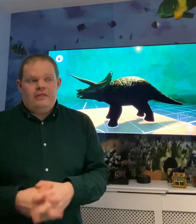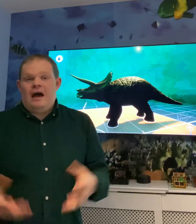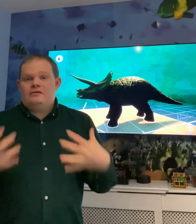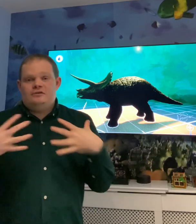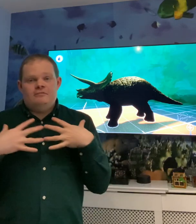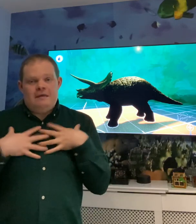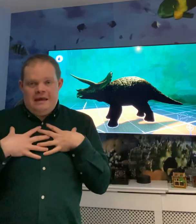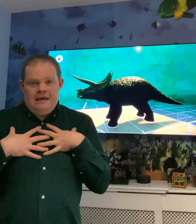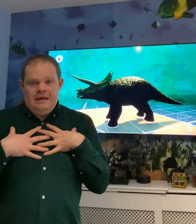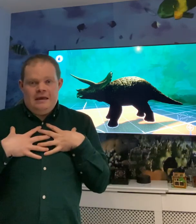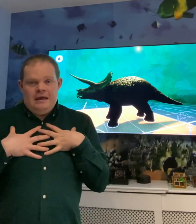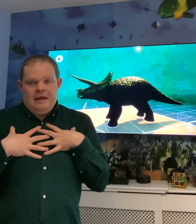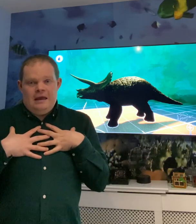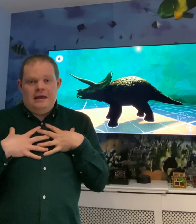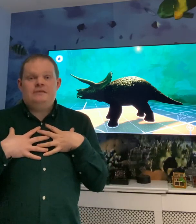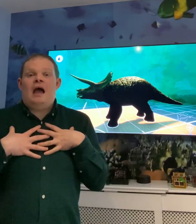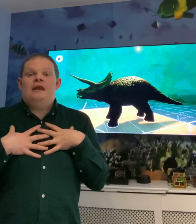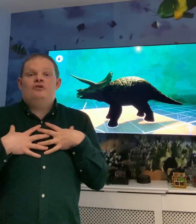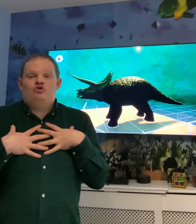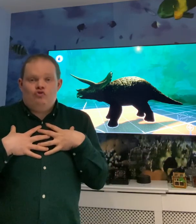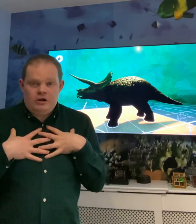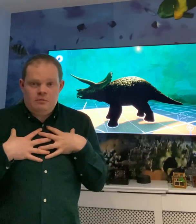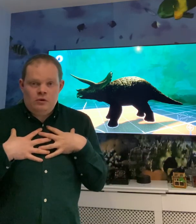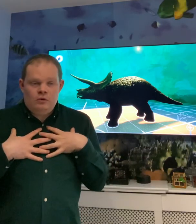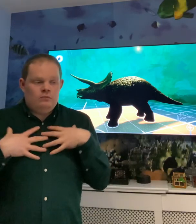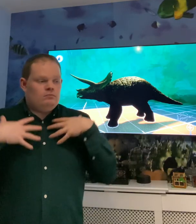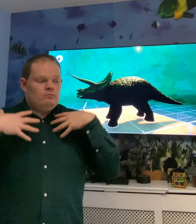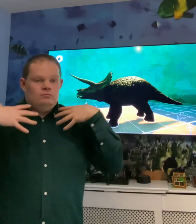That to me is an incredible